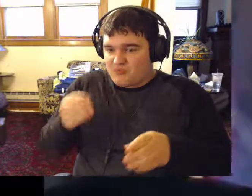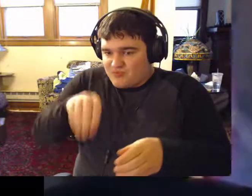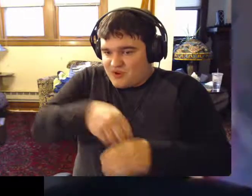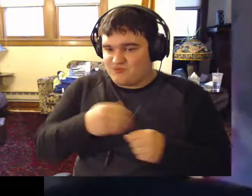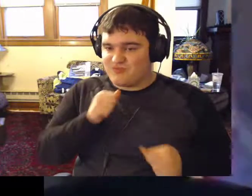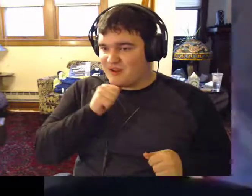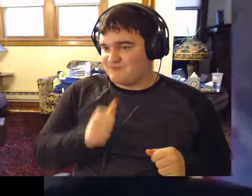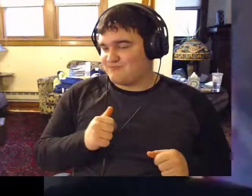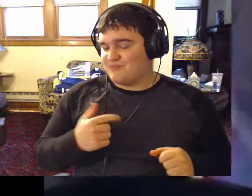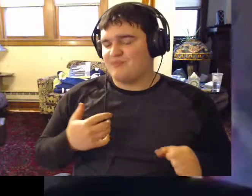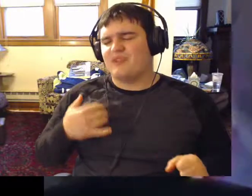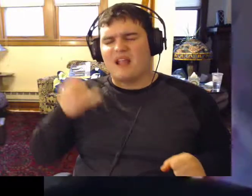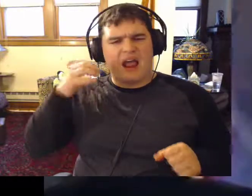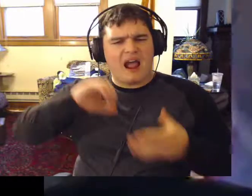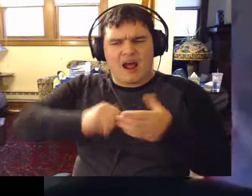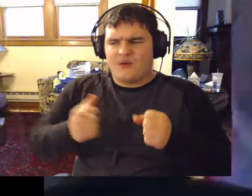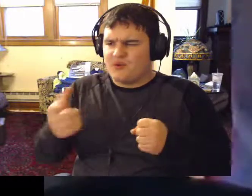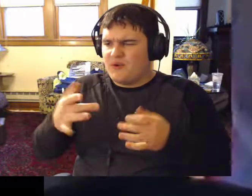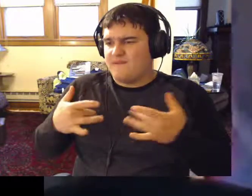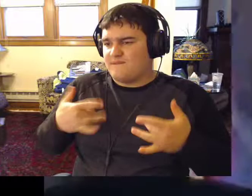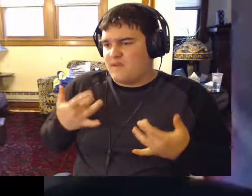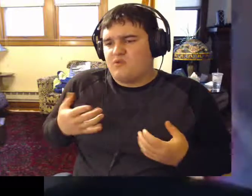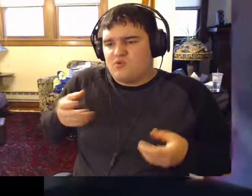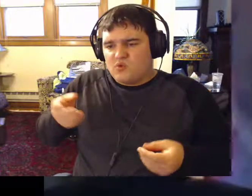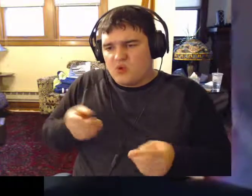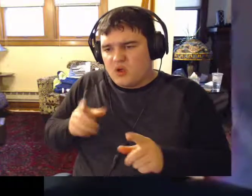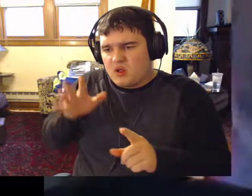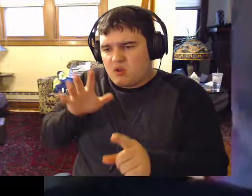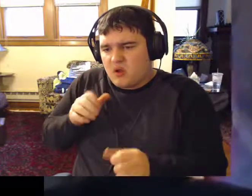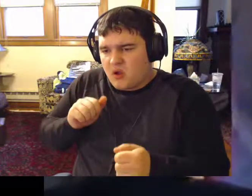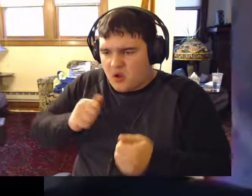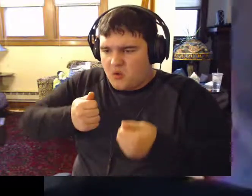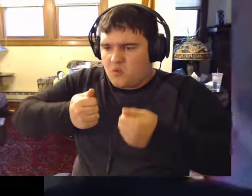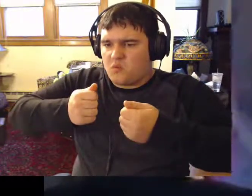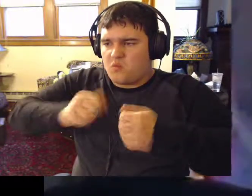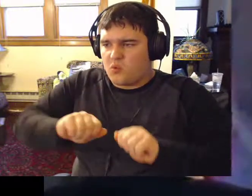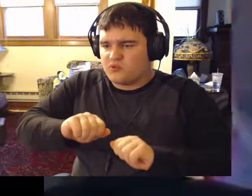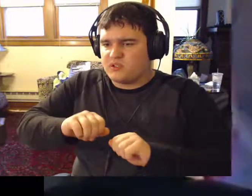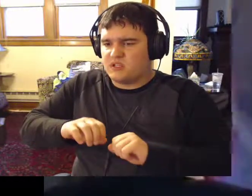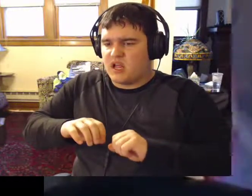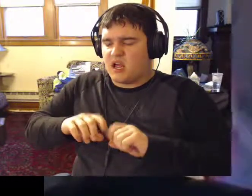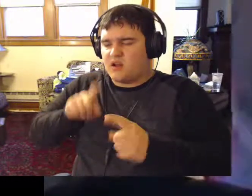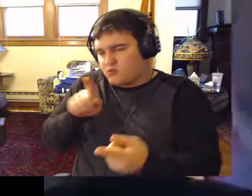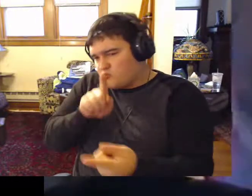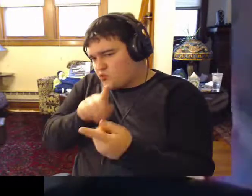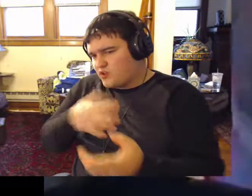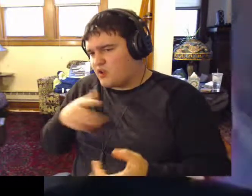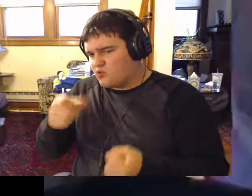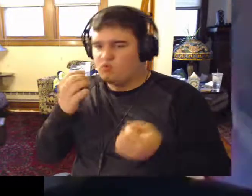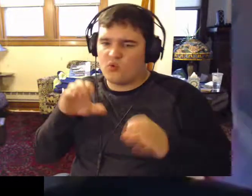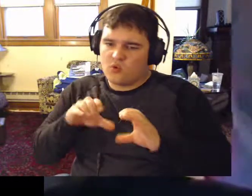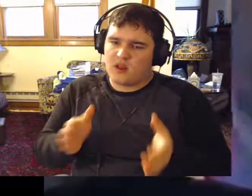do you feel you could approach that in your classroom?